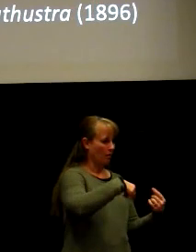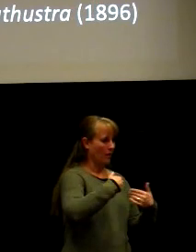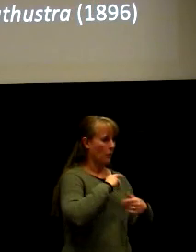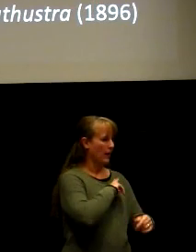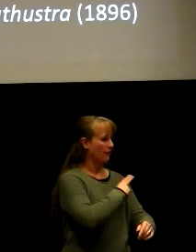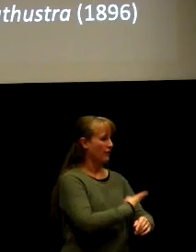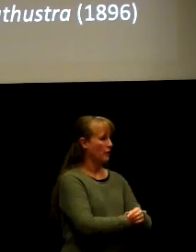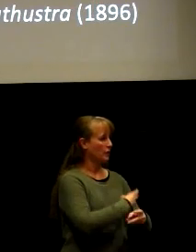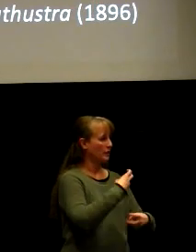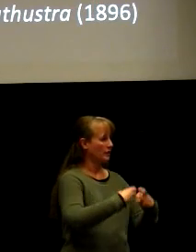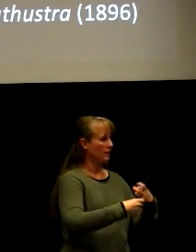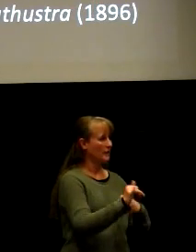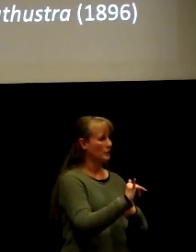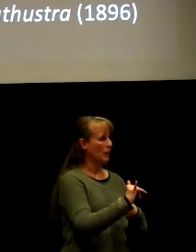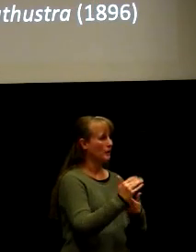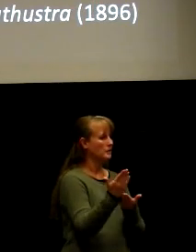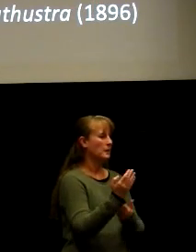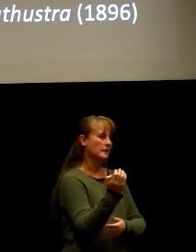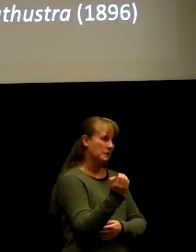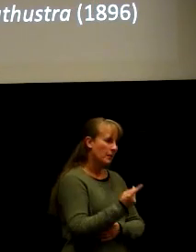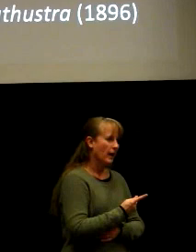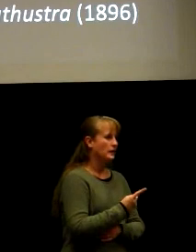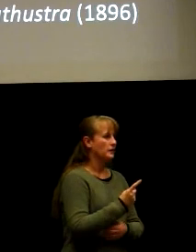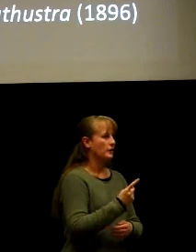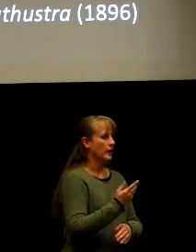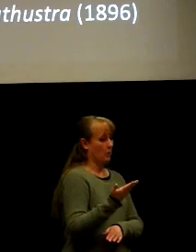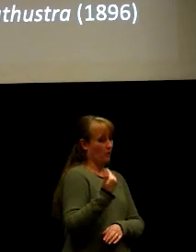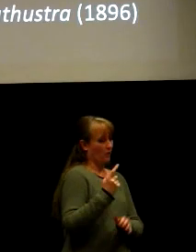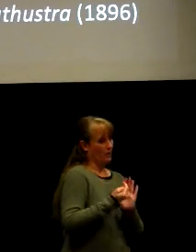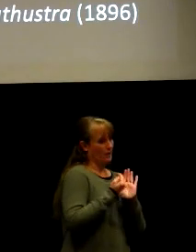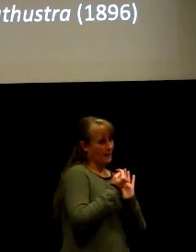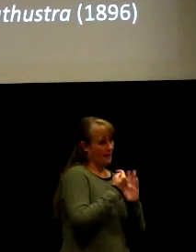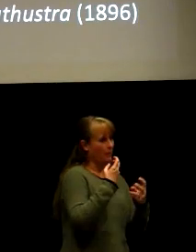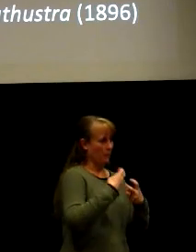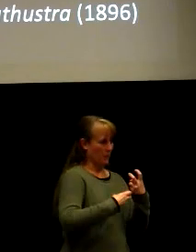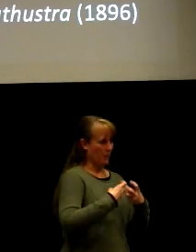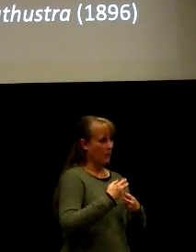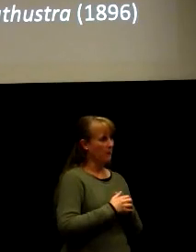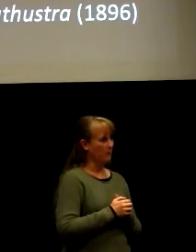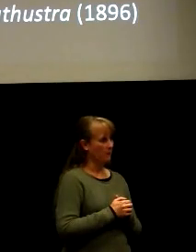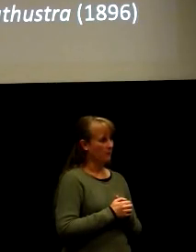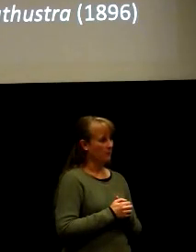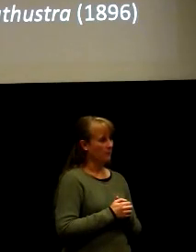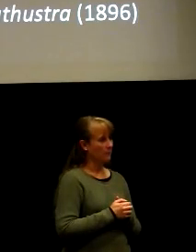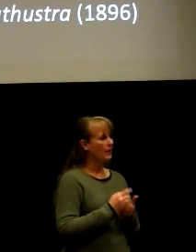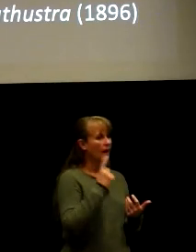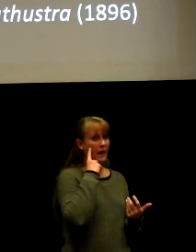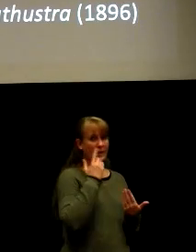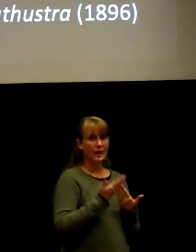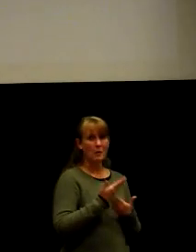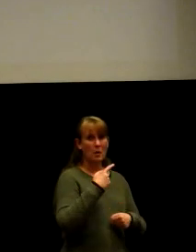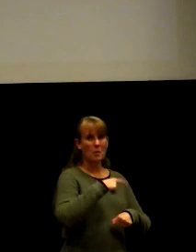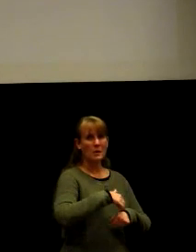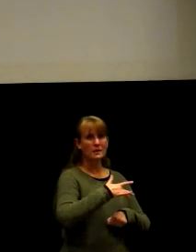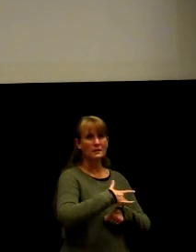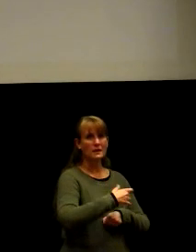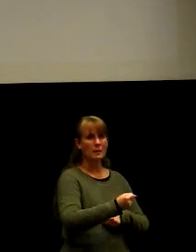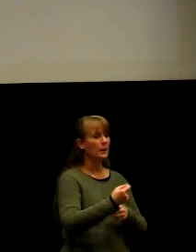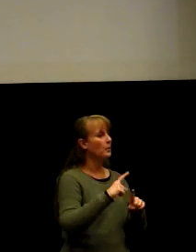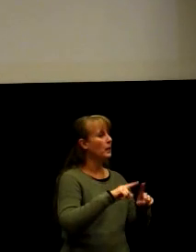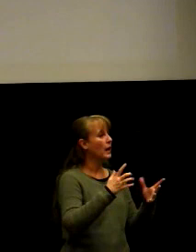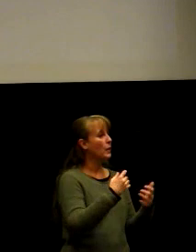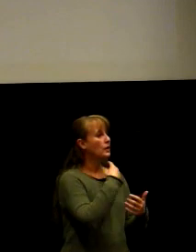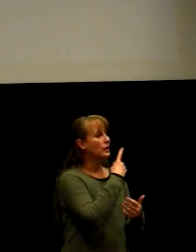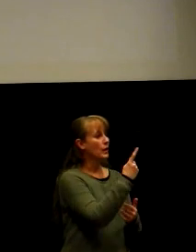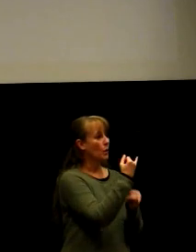well. So he takes us back to that earlier time and problem. I think I'm about out of time, but I just want to